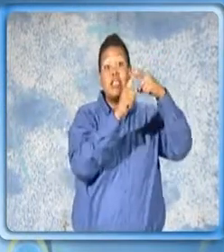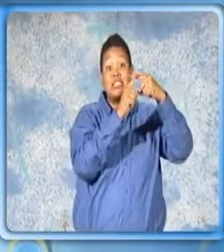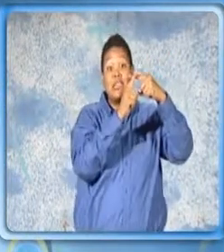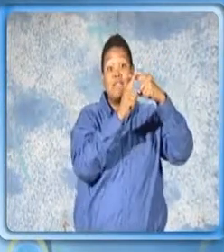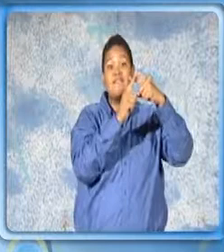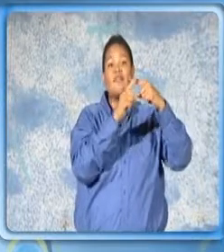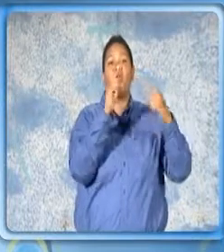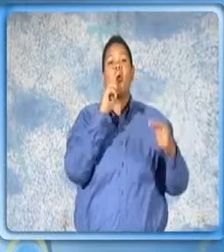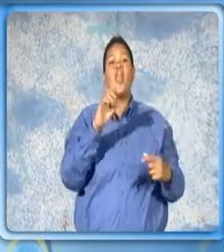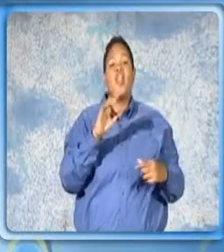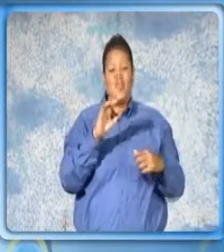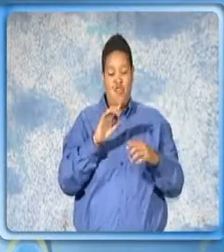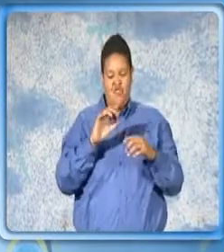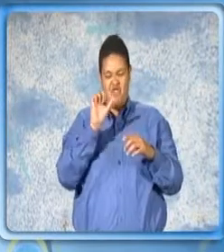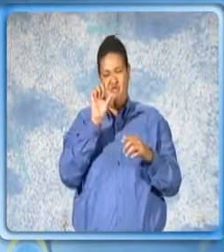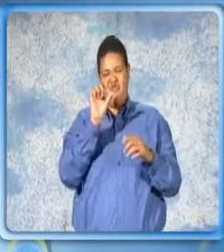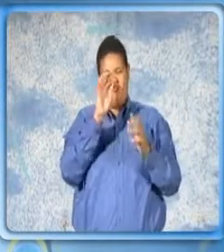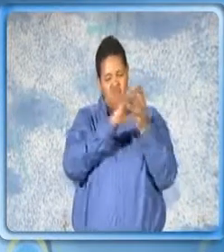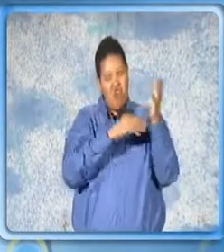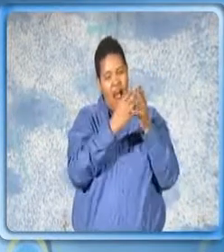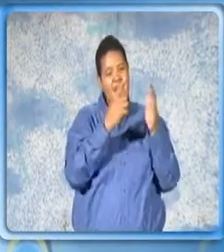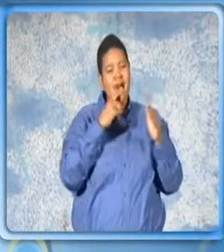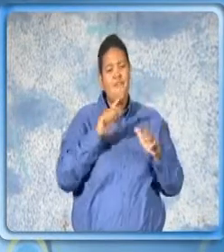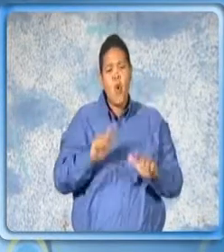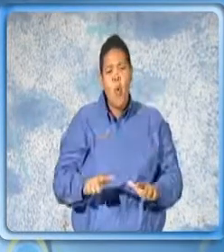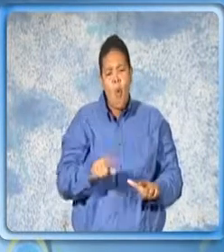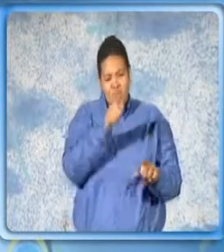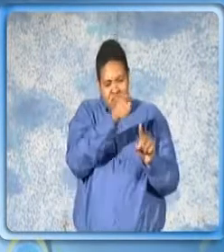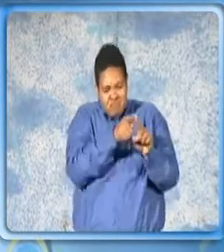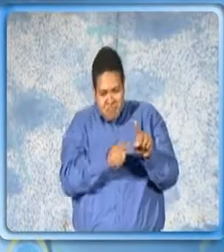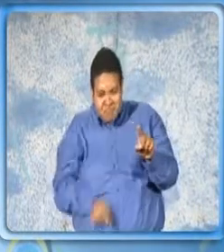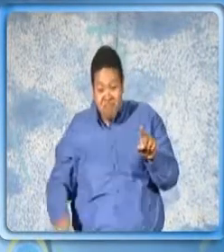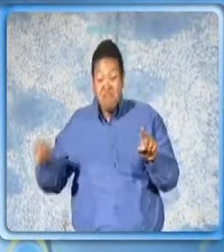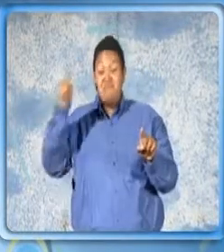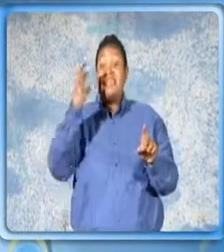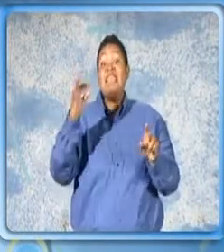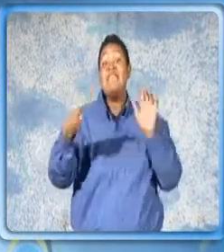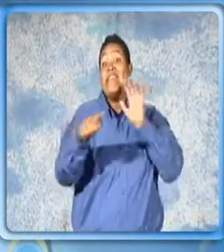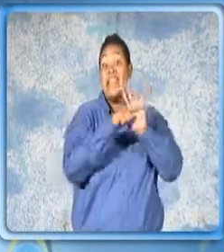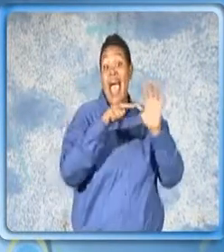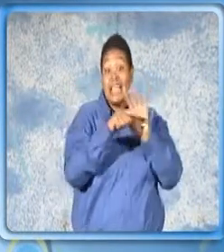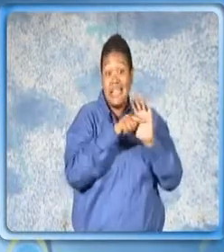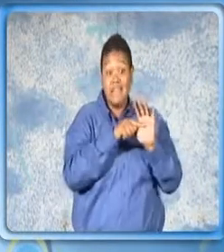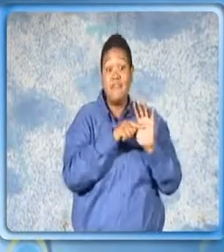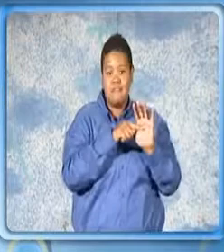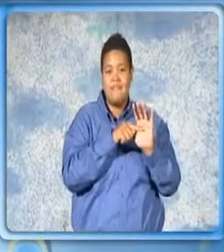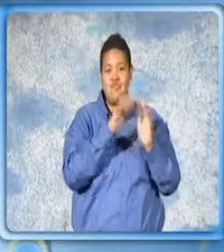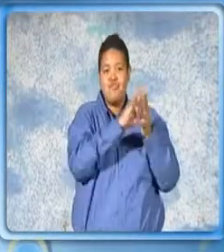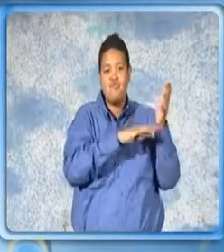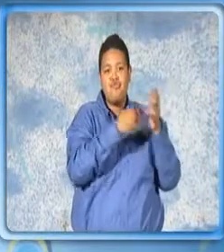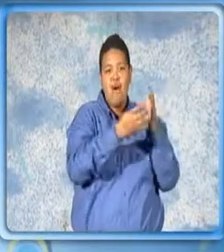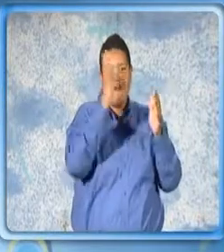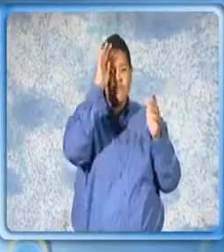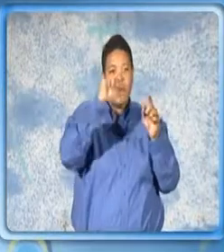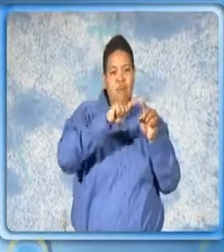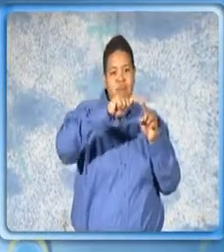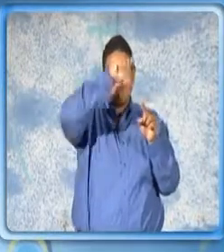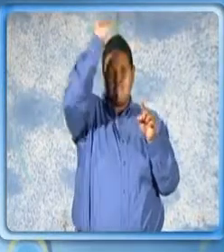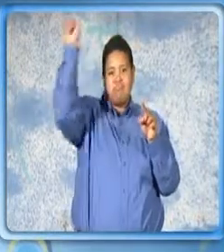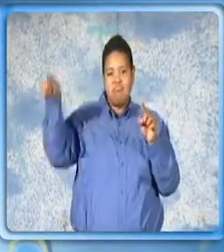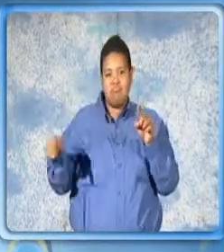has a minimum point. And likewise, if the coefficient is negative, the graph has a maximum point.